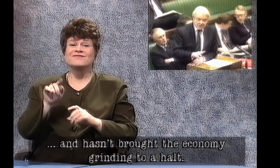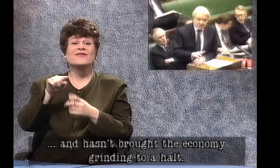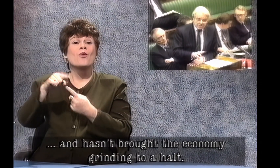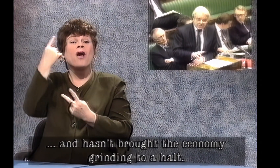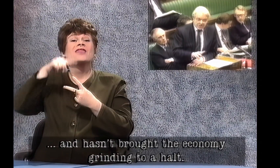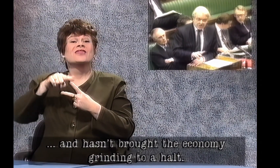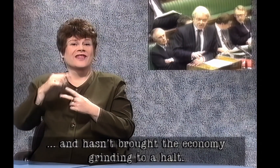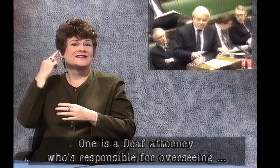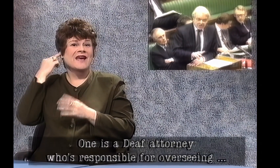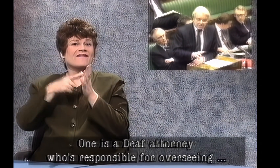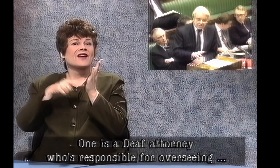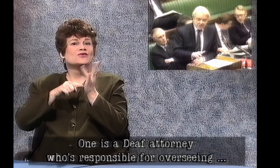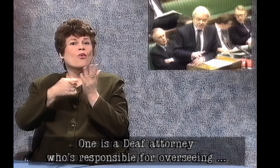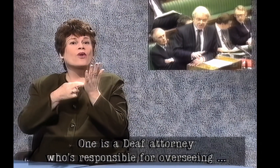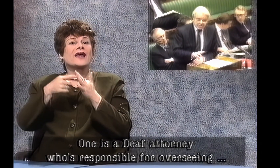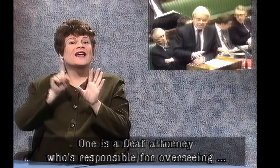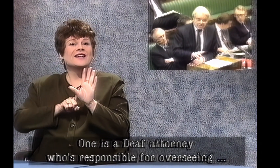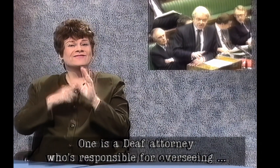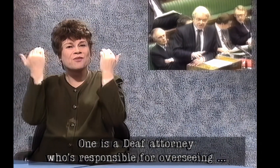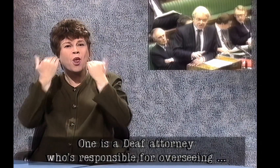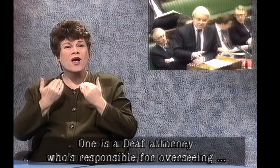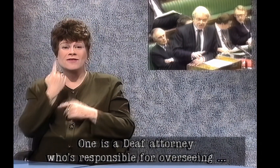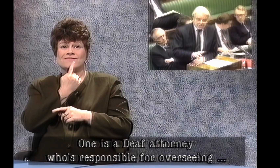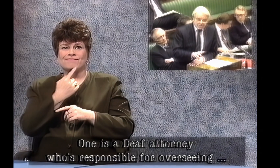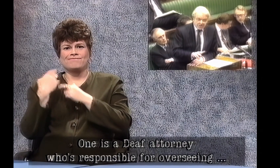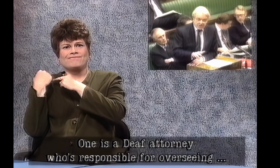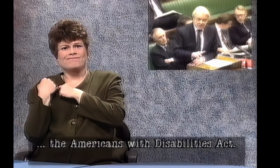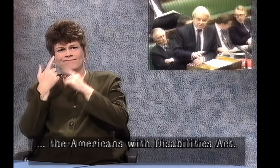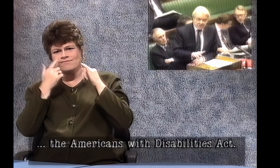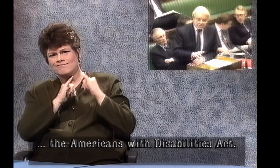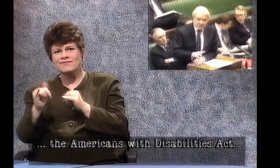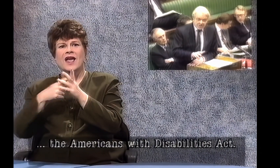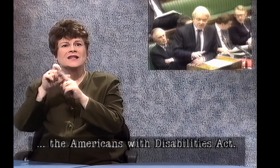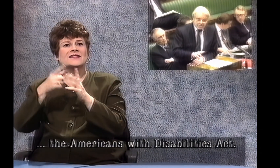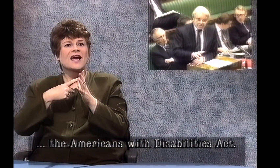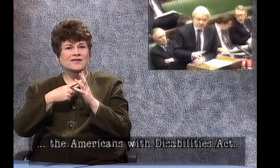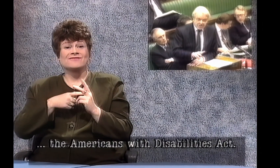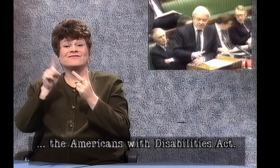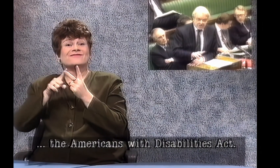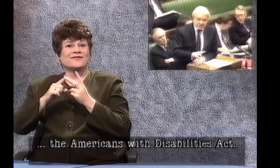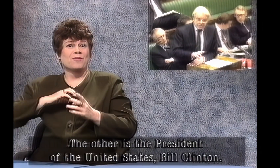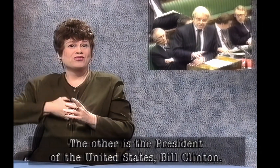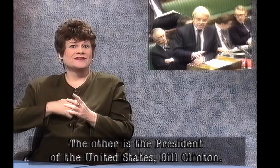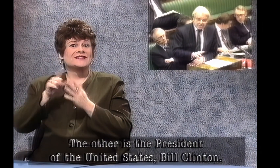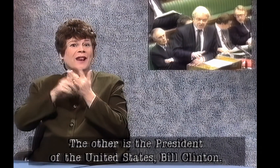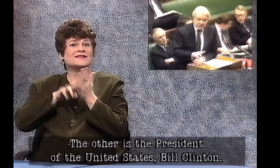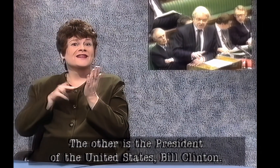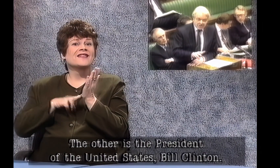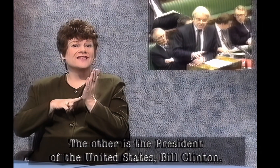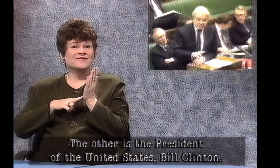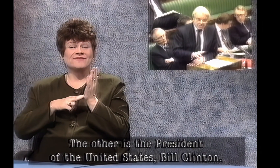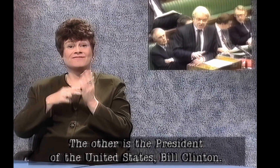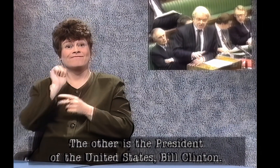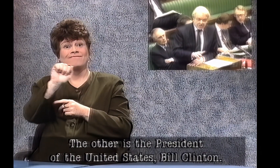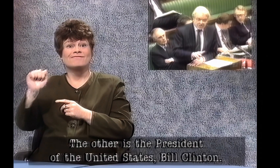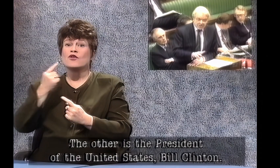to a halt. One is a deaf attorney who's responsible for overseeing the Americans with Disabilities Act. The other is the President